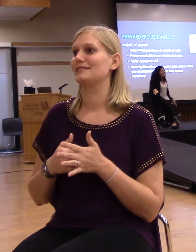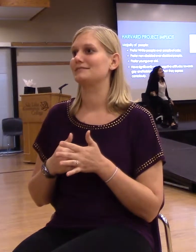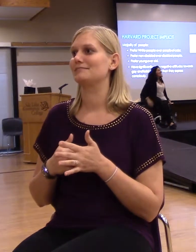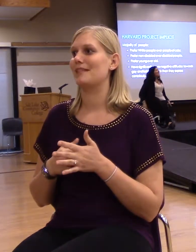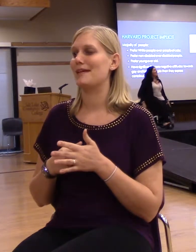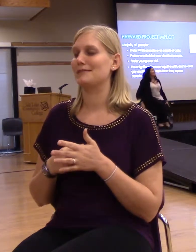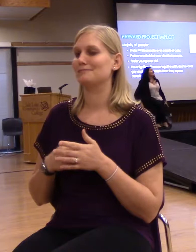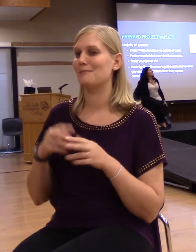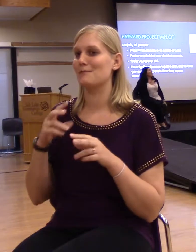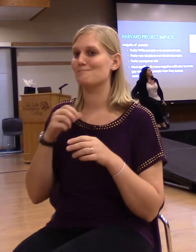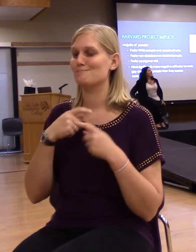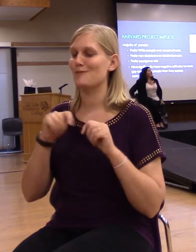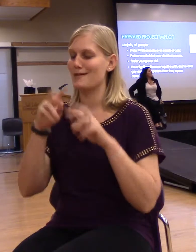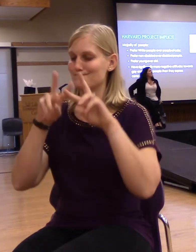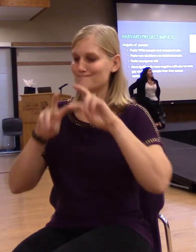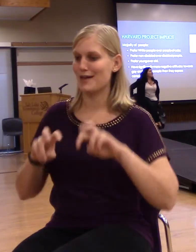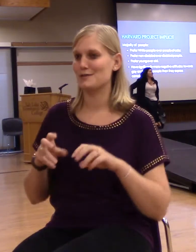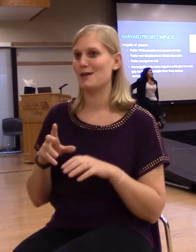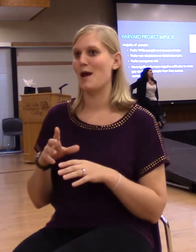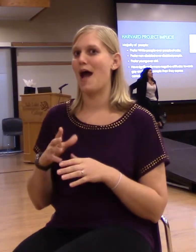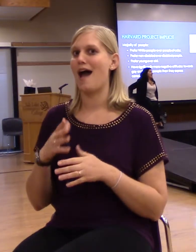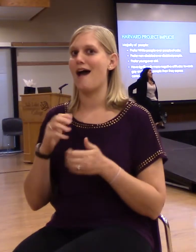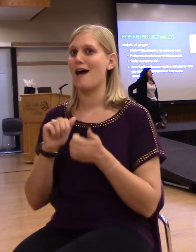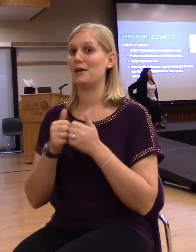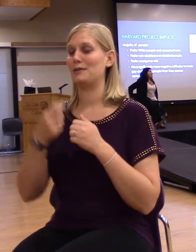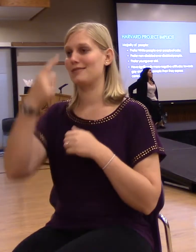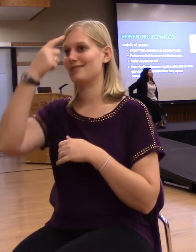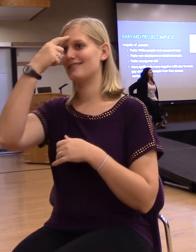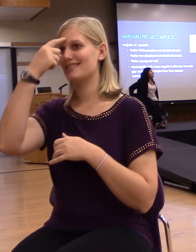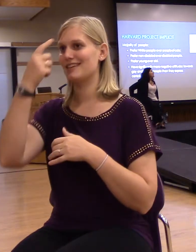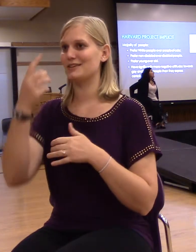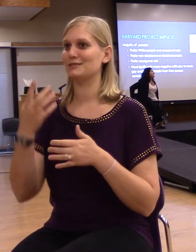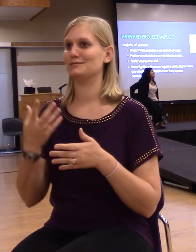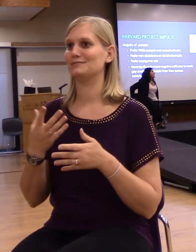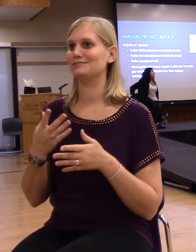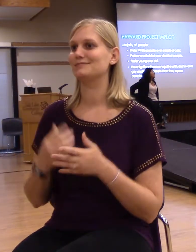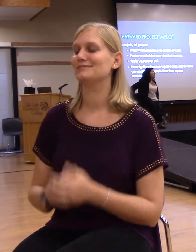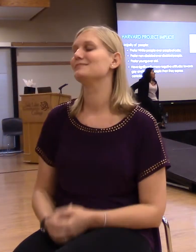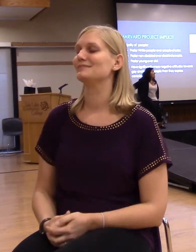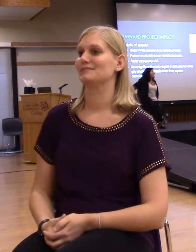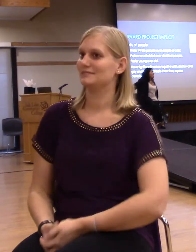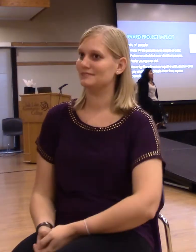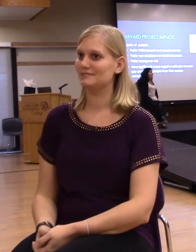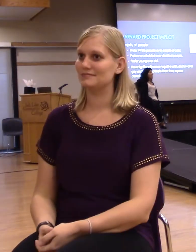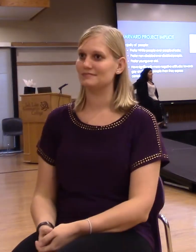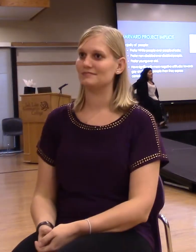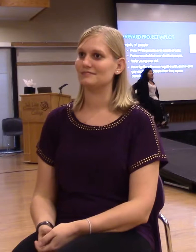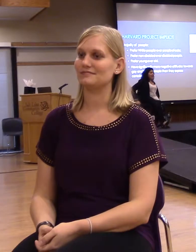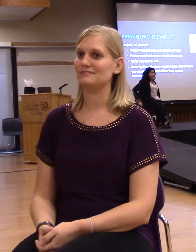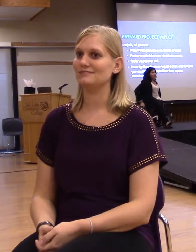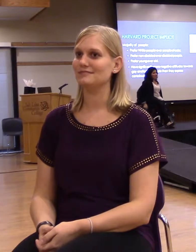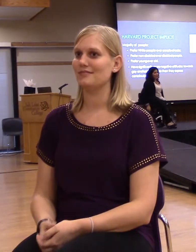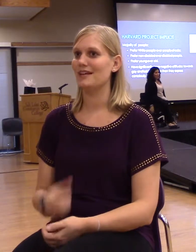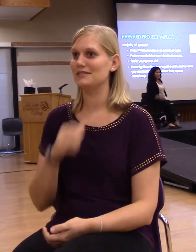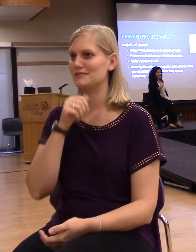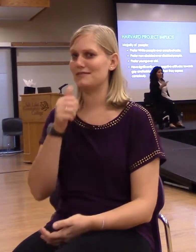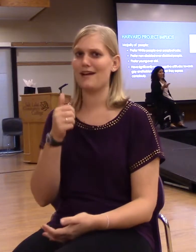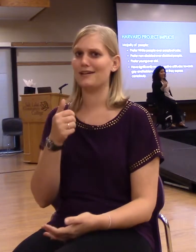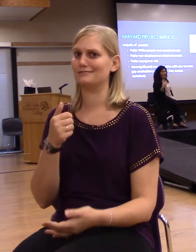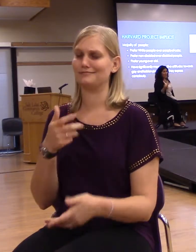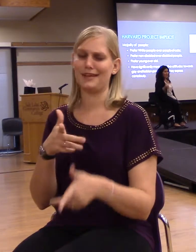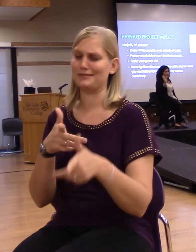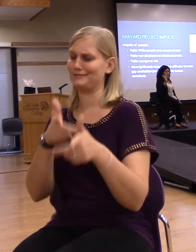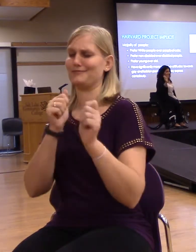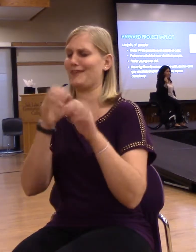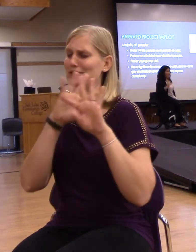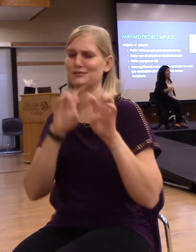test. And so that factors into their analysis. So this is something that doesn't take long, and there are lots of different ways that you can